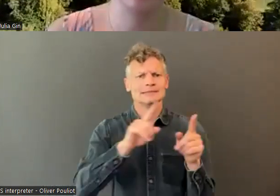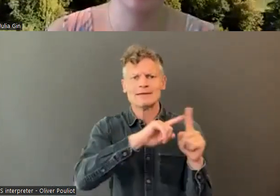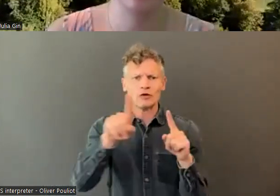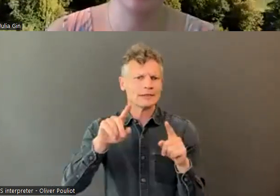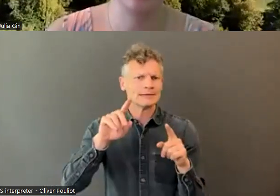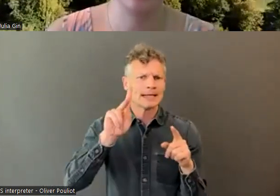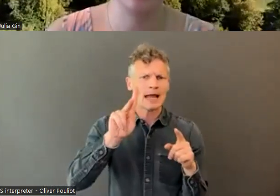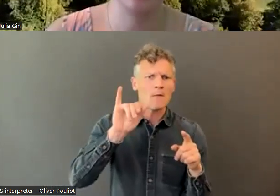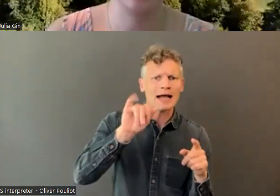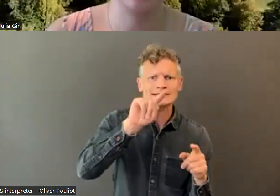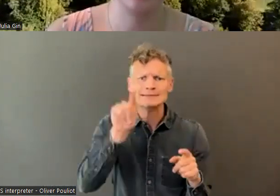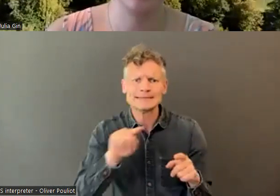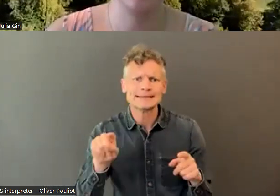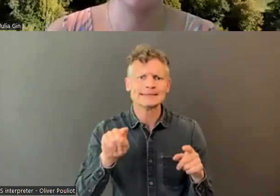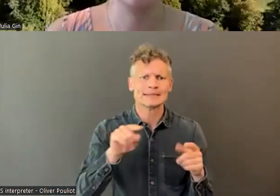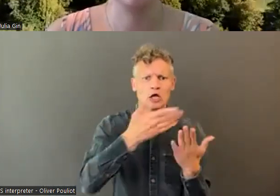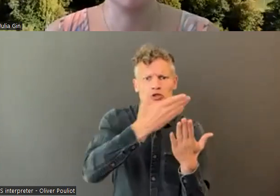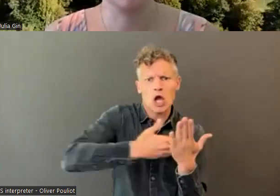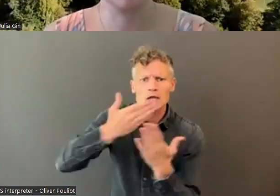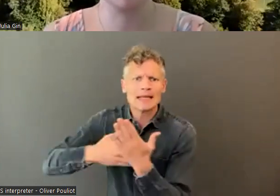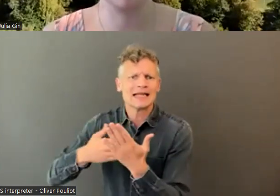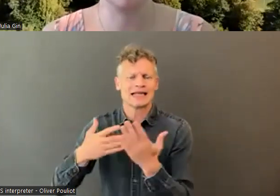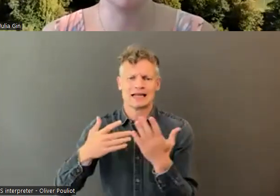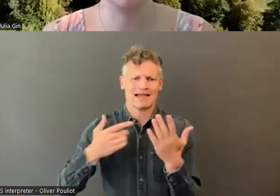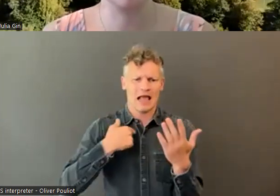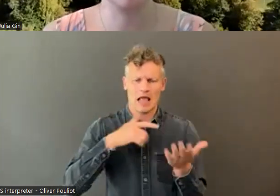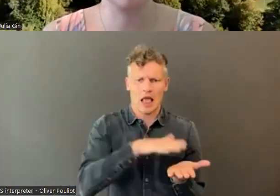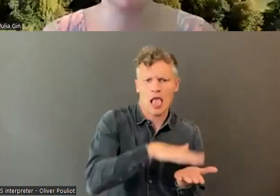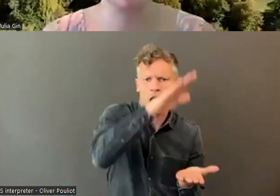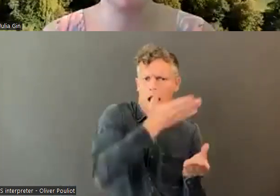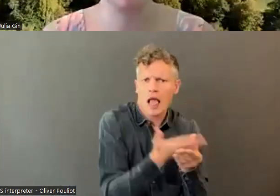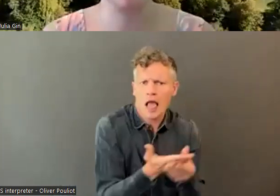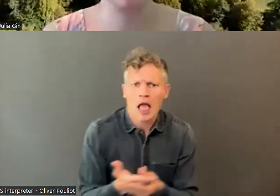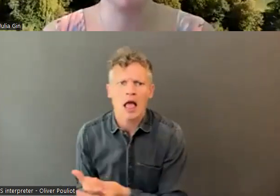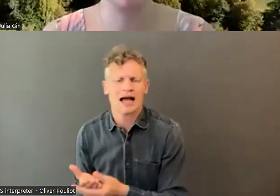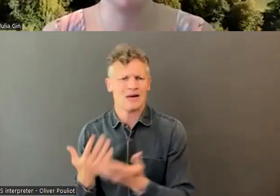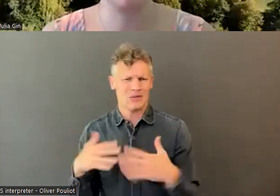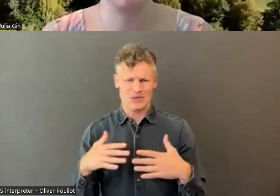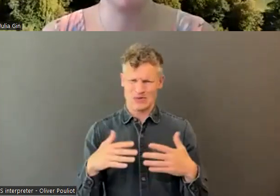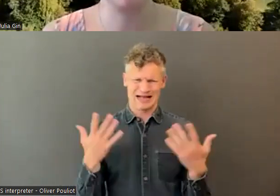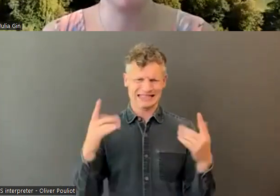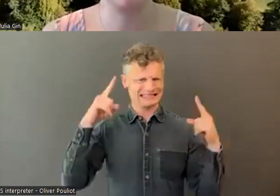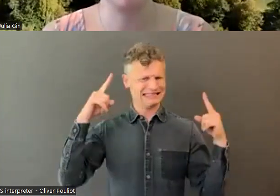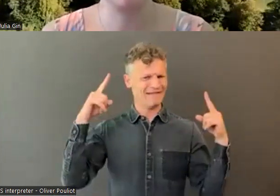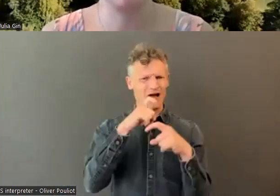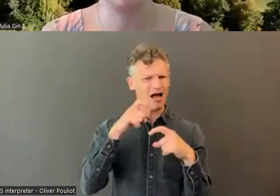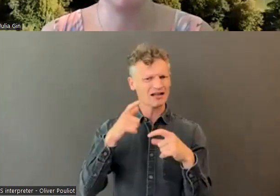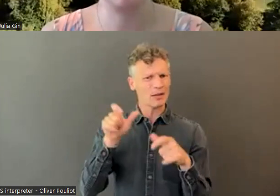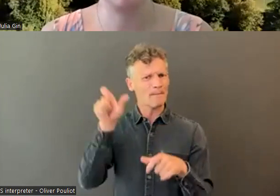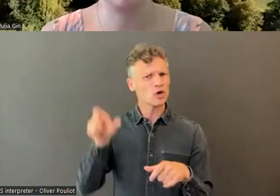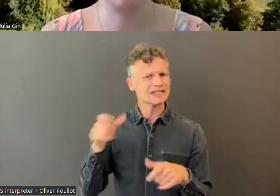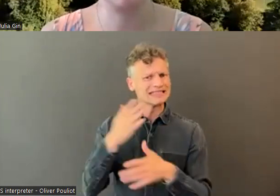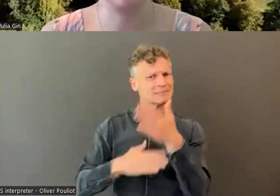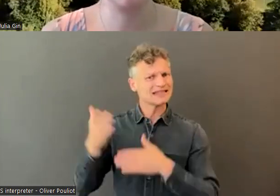and more complex, harder and harder to get these persons with disability to be onboarded. And so we just say, let us break